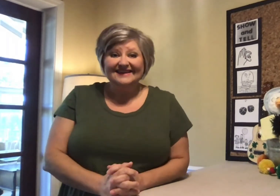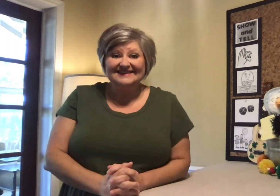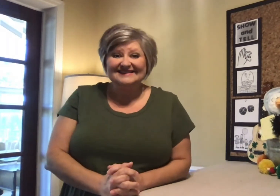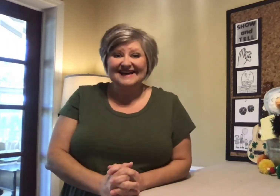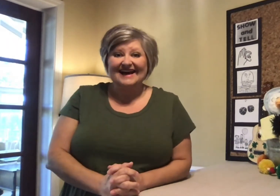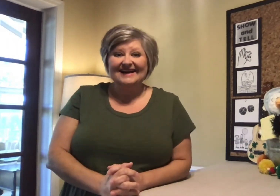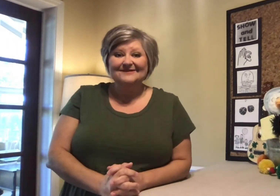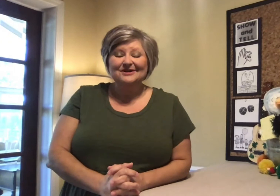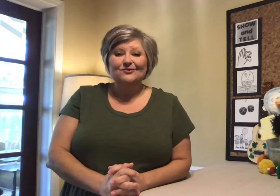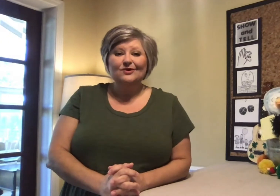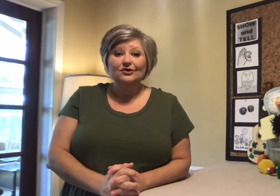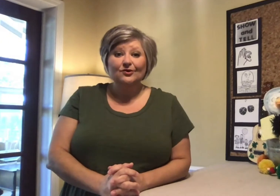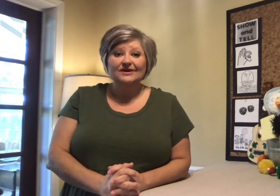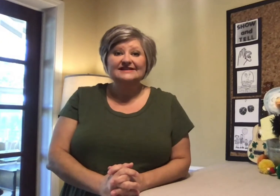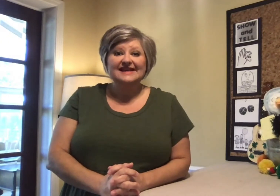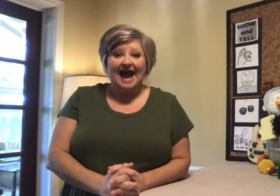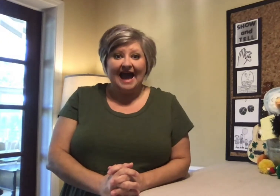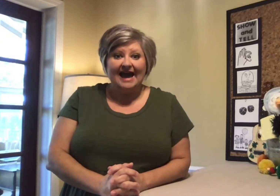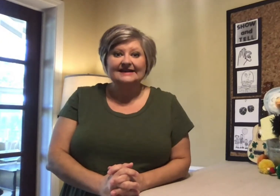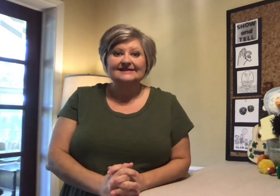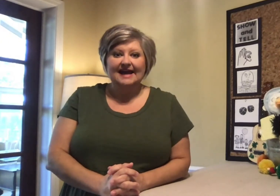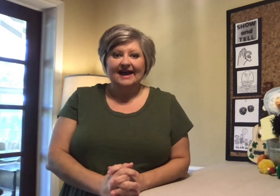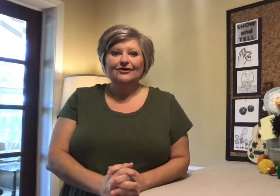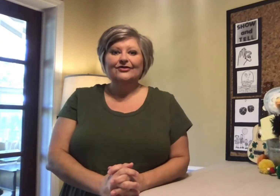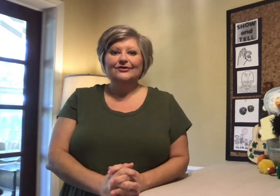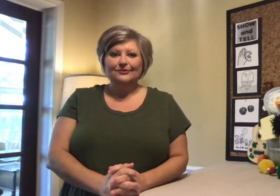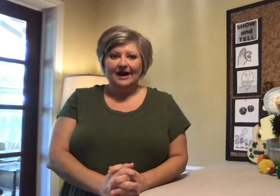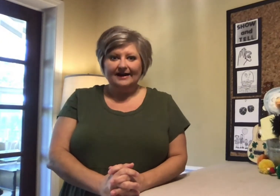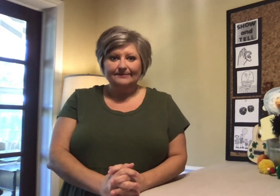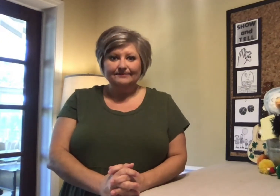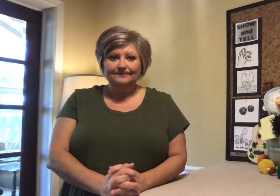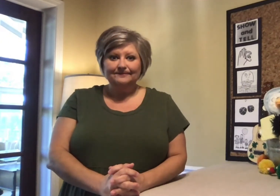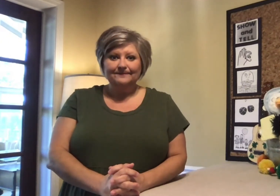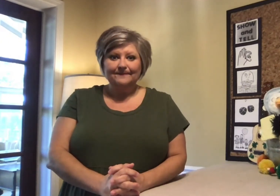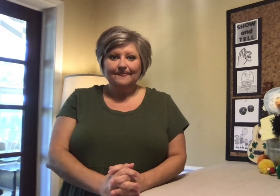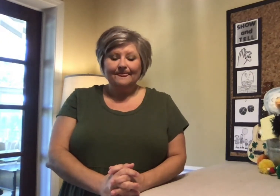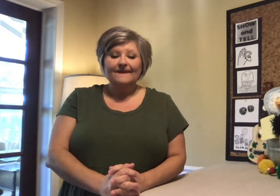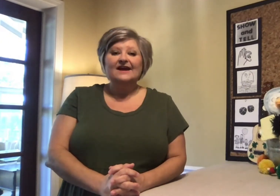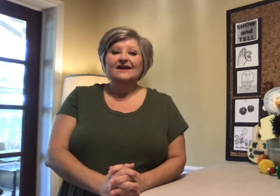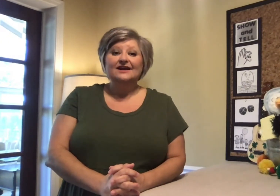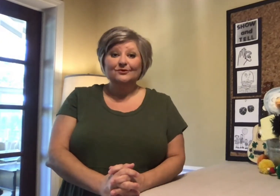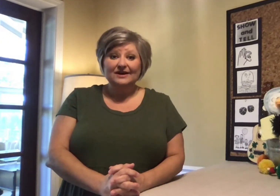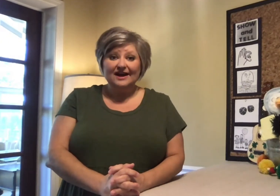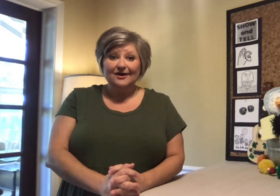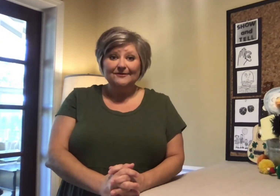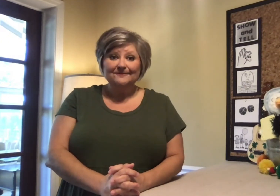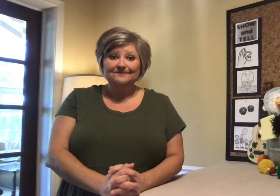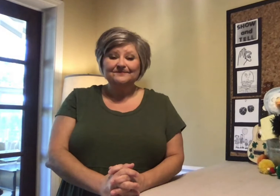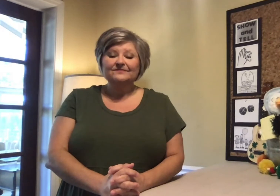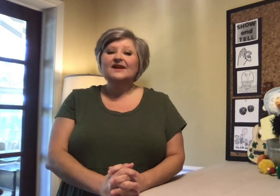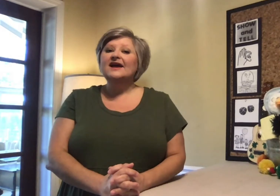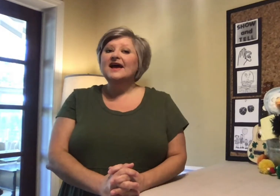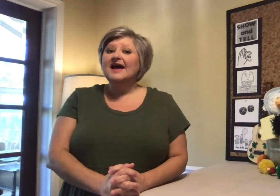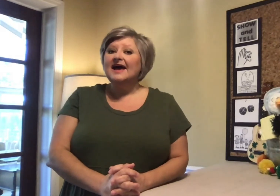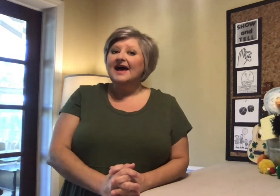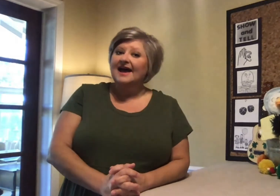This time, we're going to act out the rhyme. Here we go.